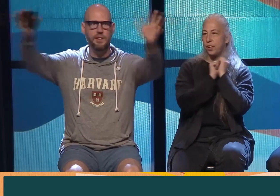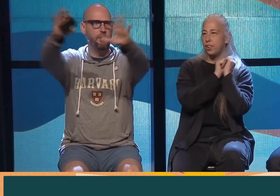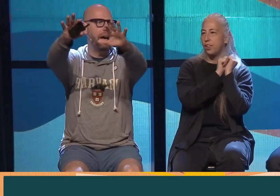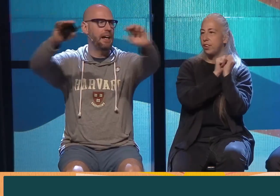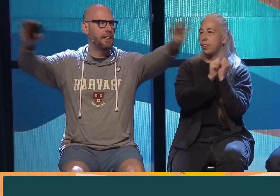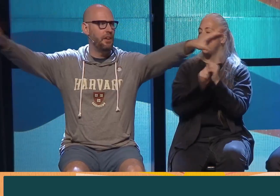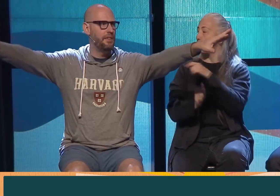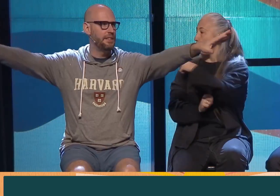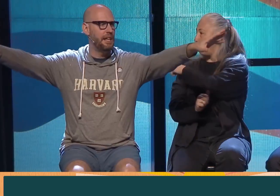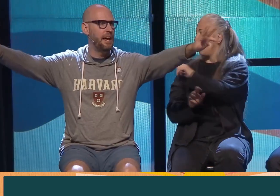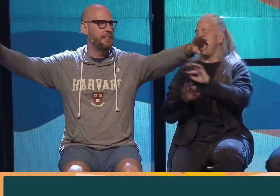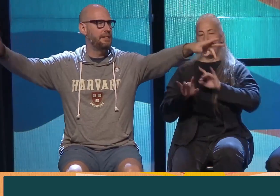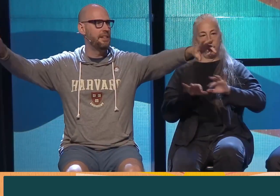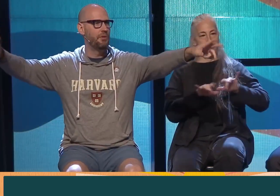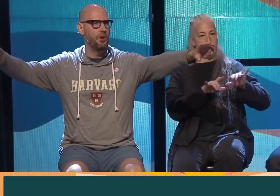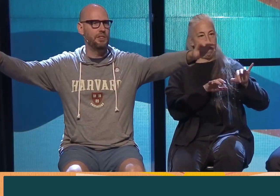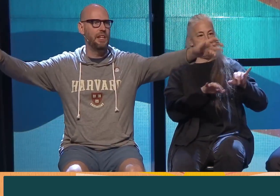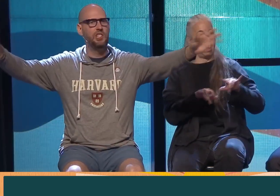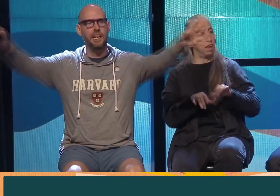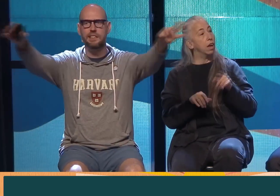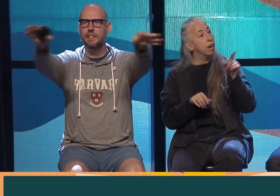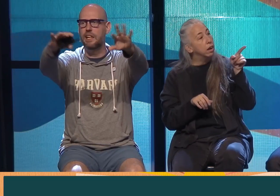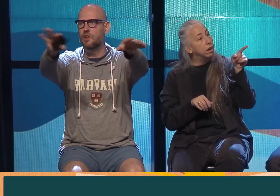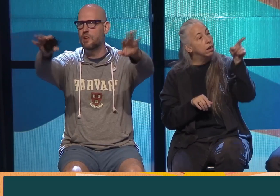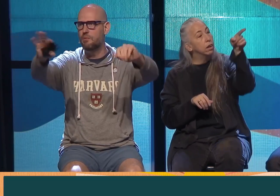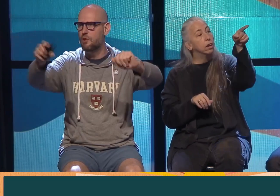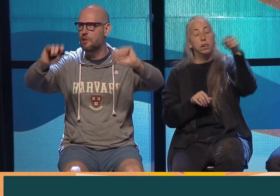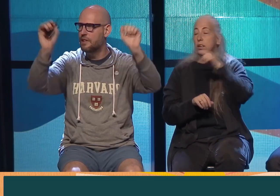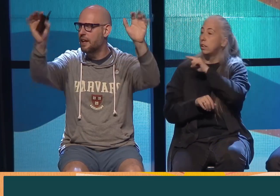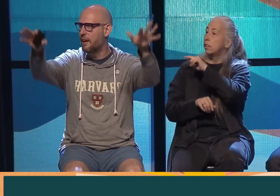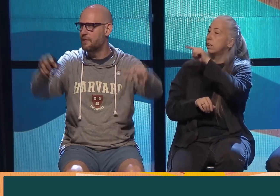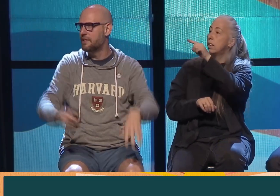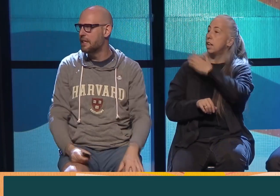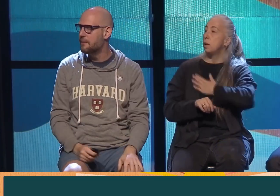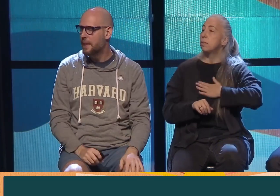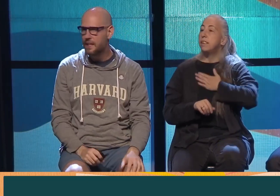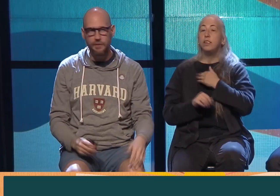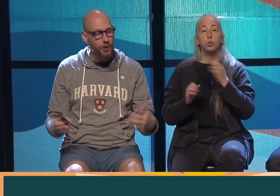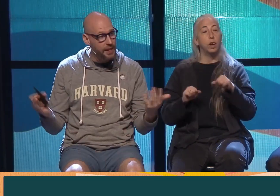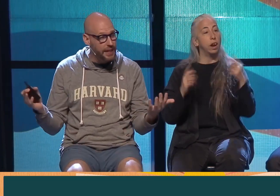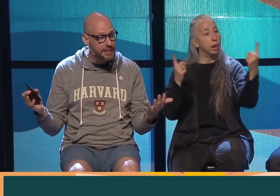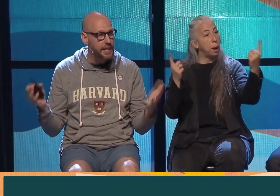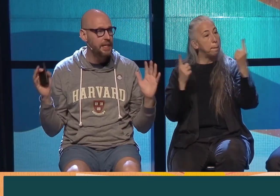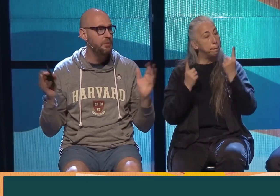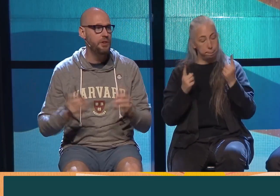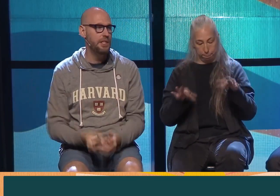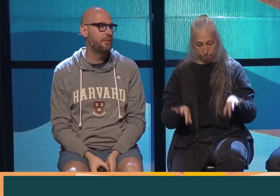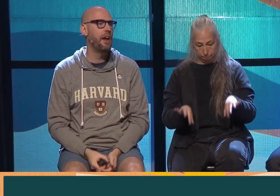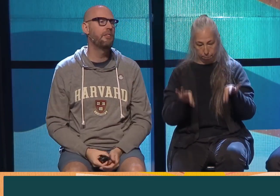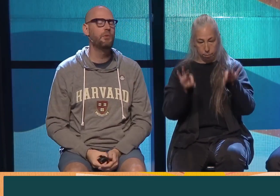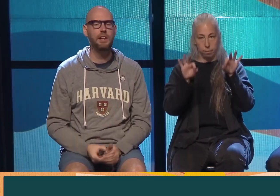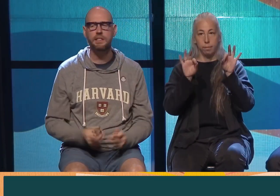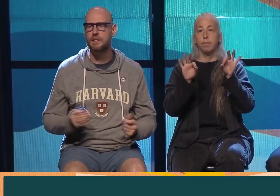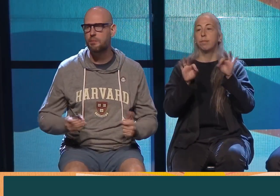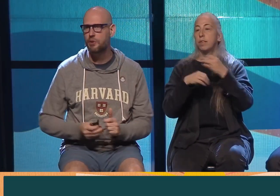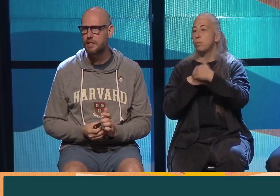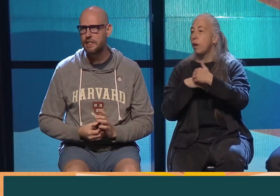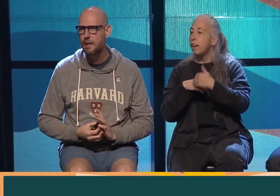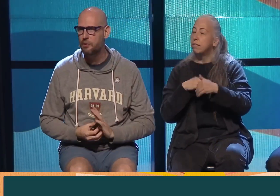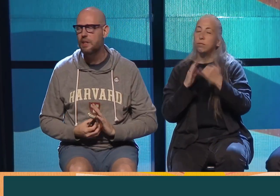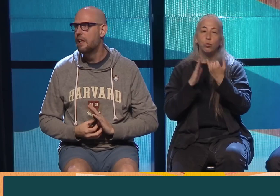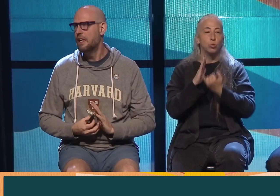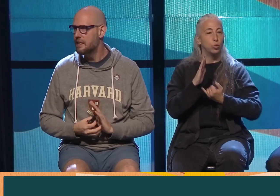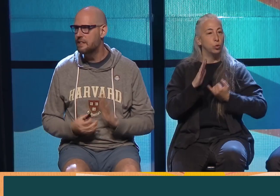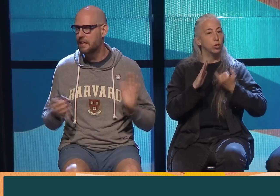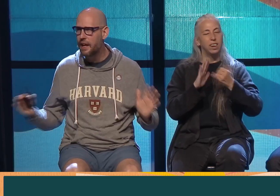that are in the back and on the sides in rows a chance to get your communion and have a seat. If you're a guest today, communion is for everyone. It's a symbol that